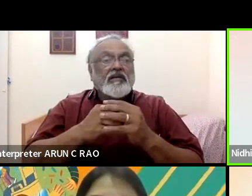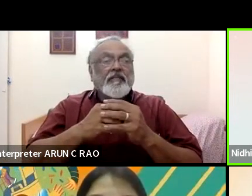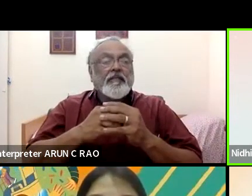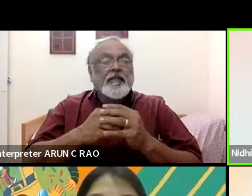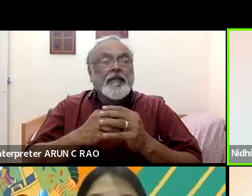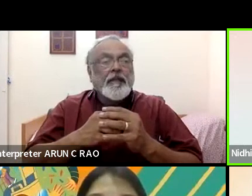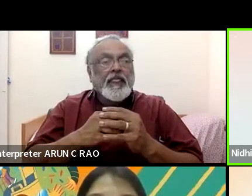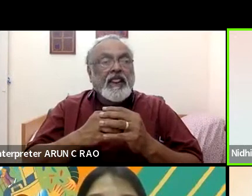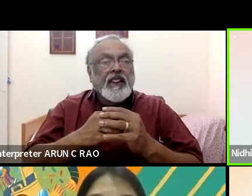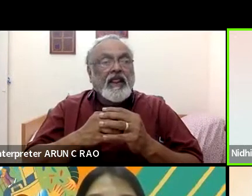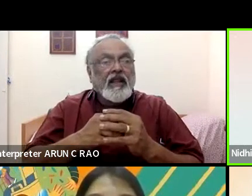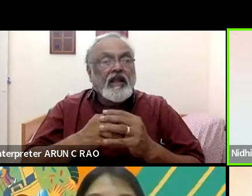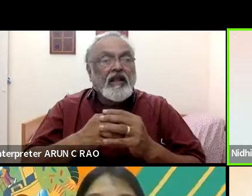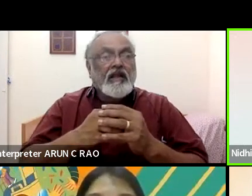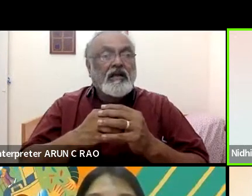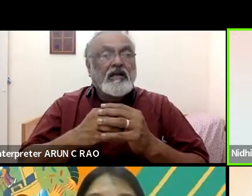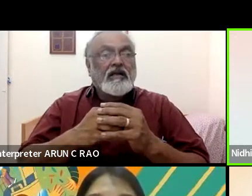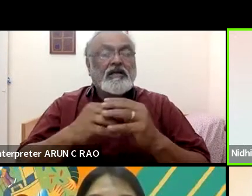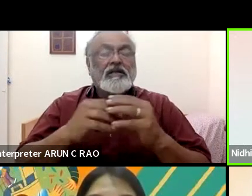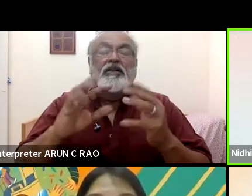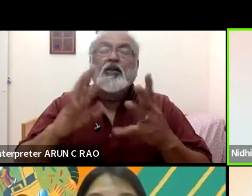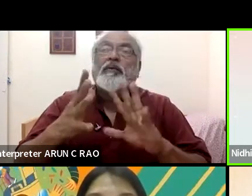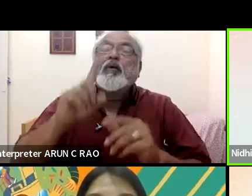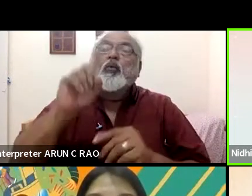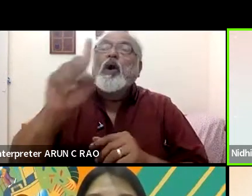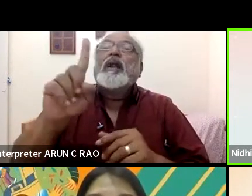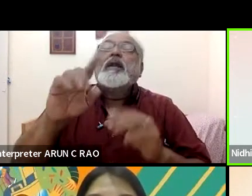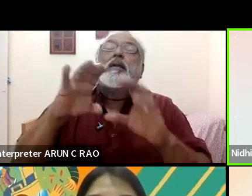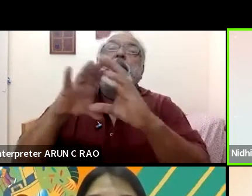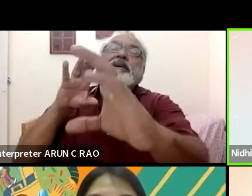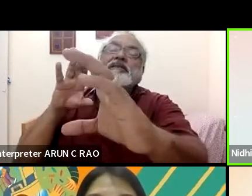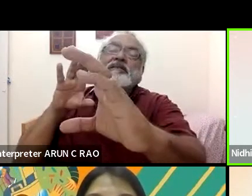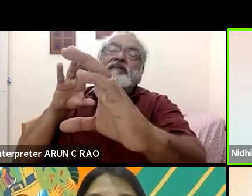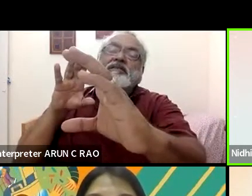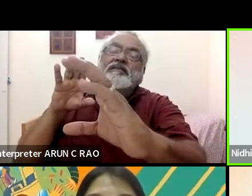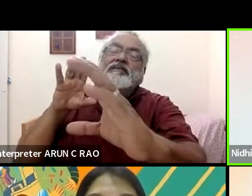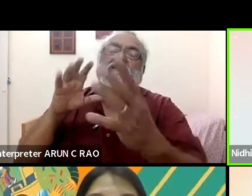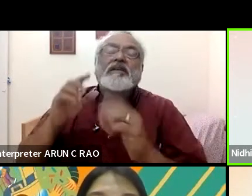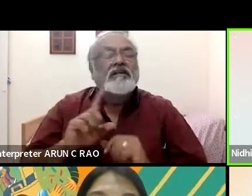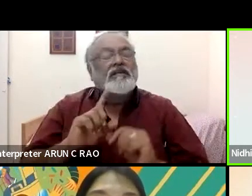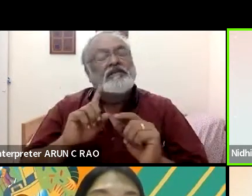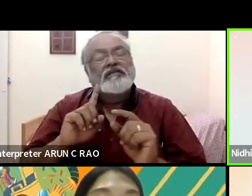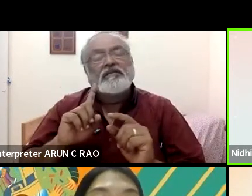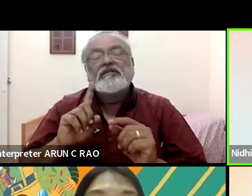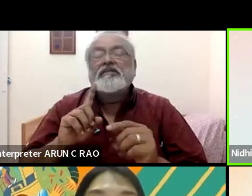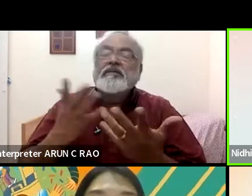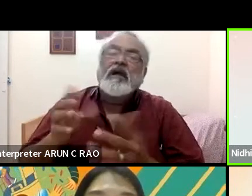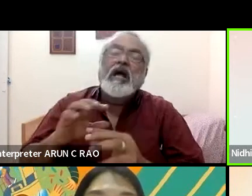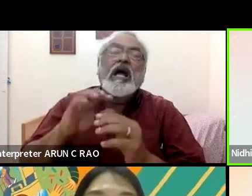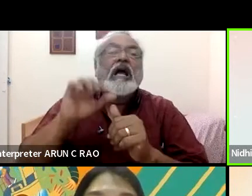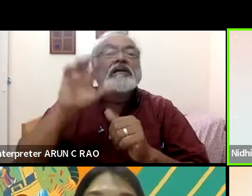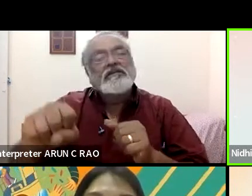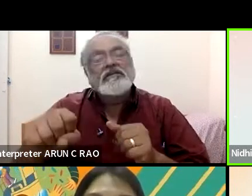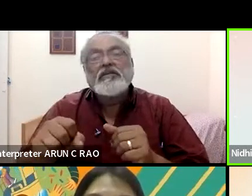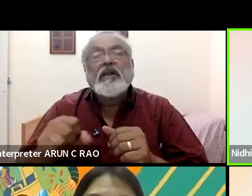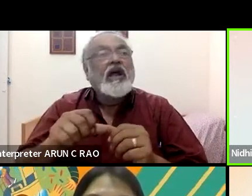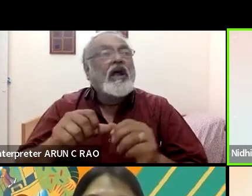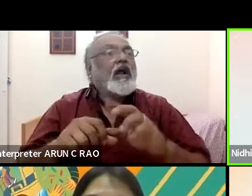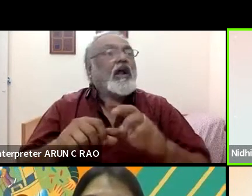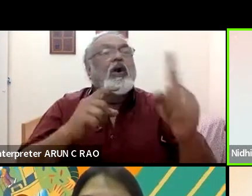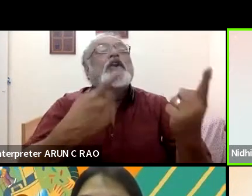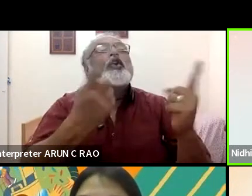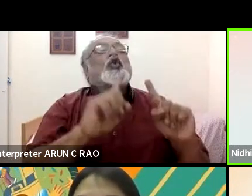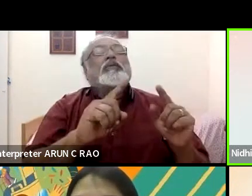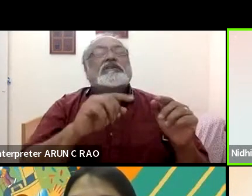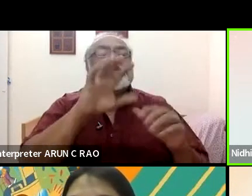one bus, which is accessible. Let's have this main road, which is accessible. And where does one turn after that? So I think it